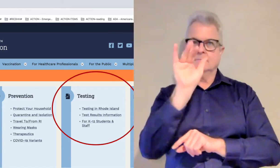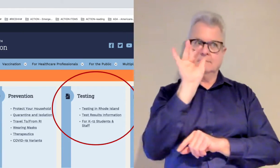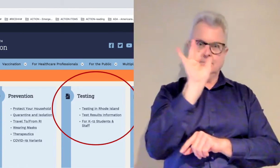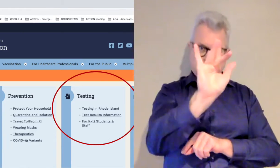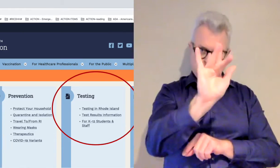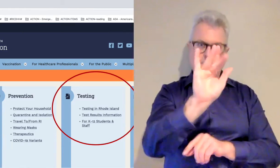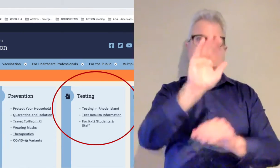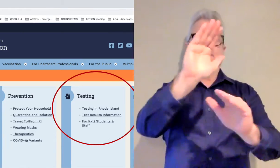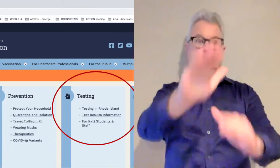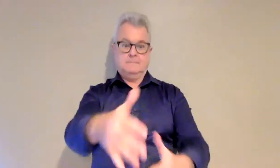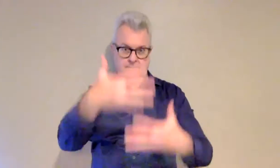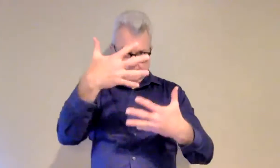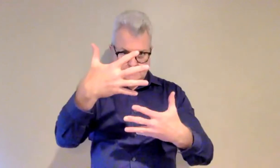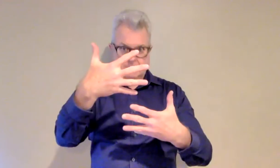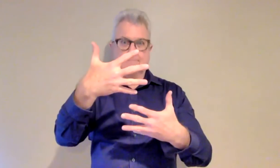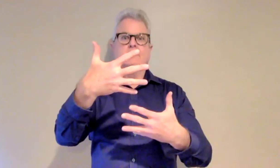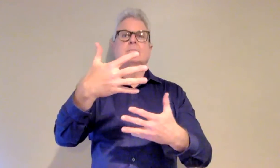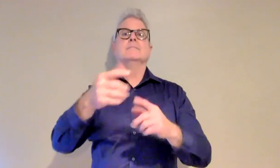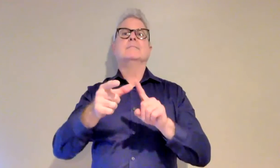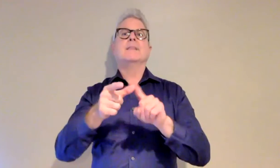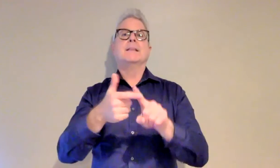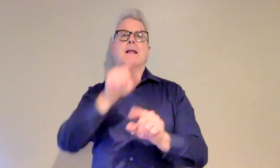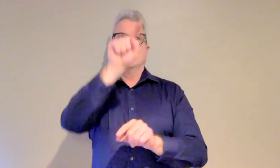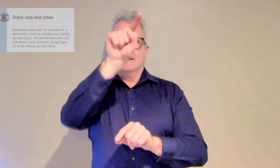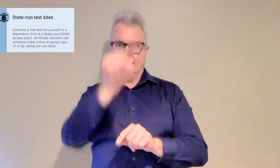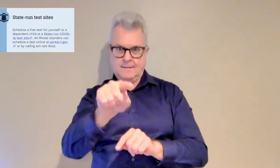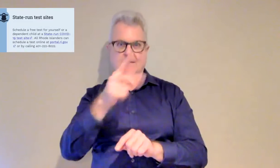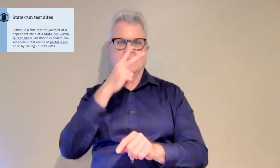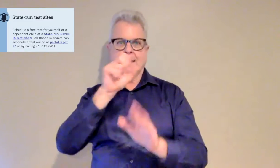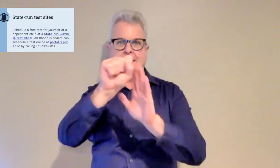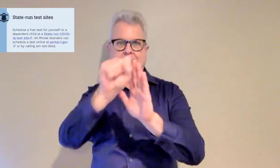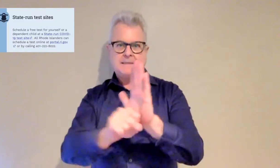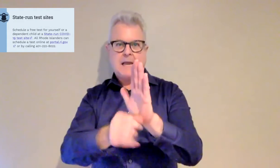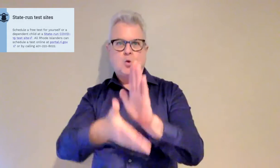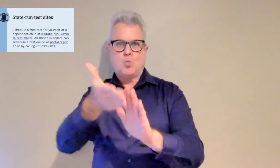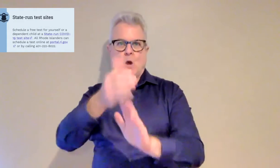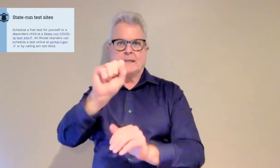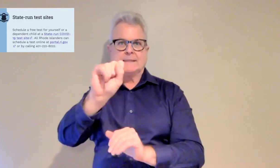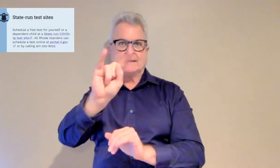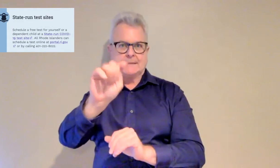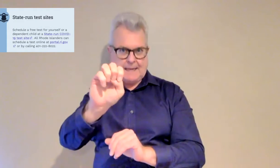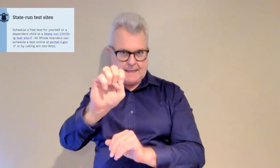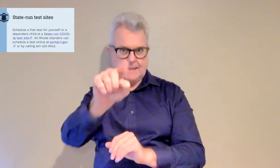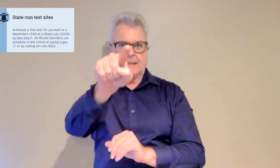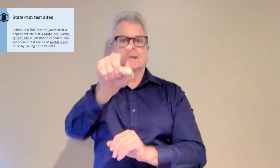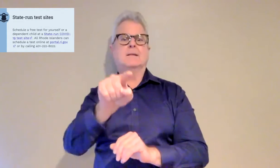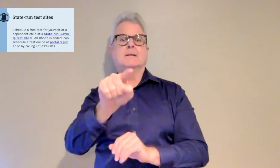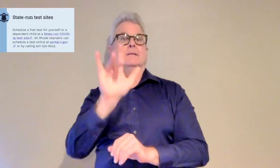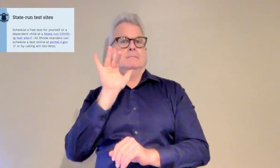it'll take you to the home page. You'll go to the tab that says test. It'll bring up another page, and you'll see a state-run site